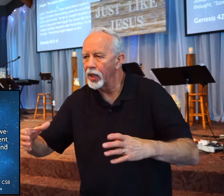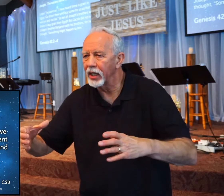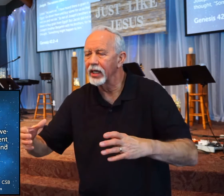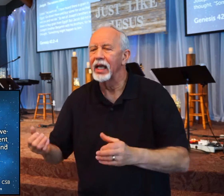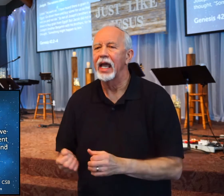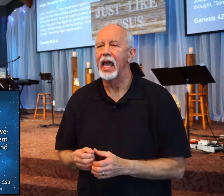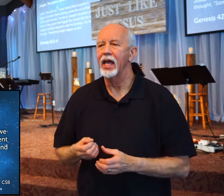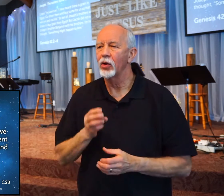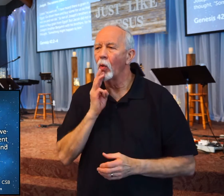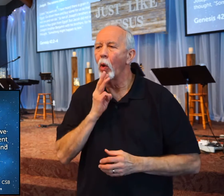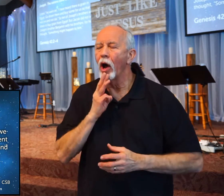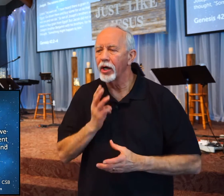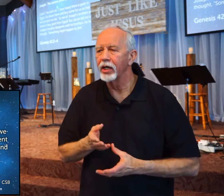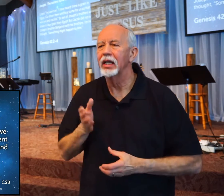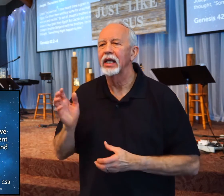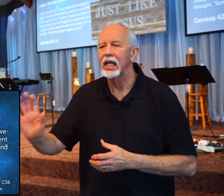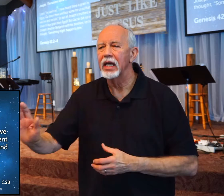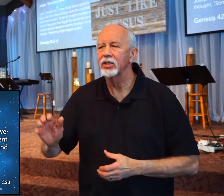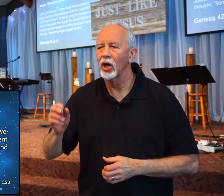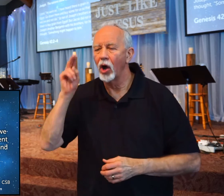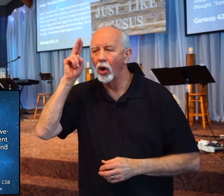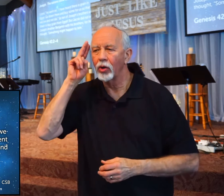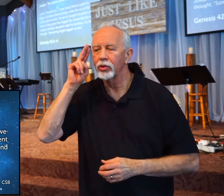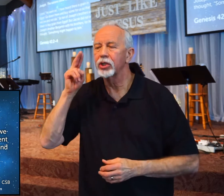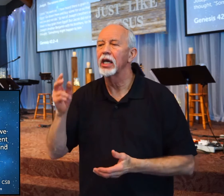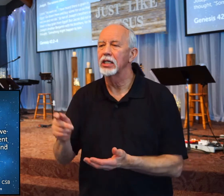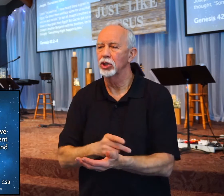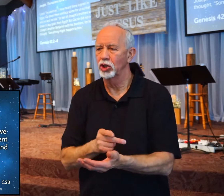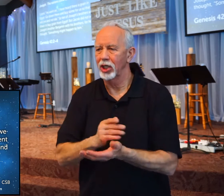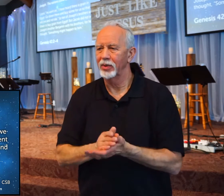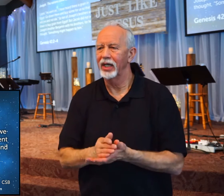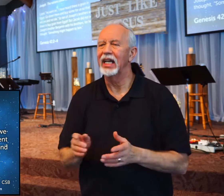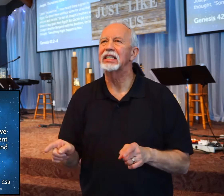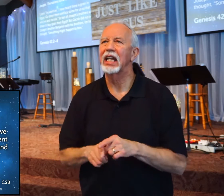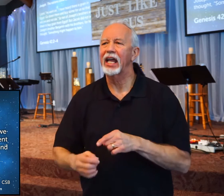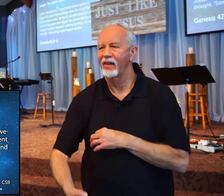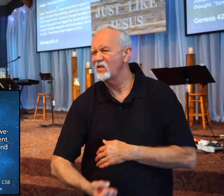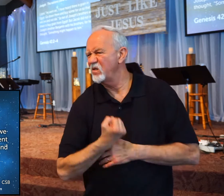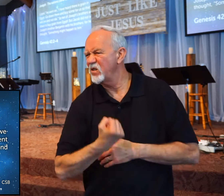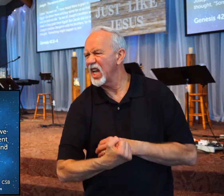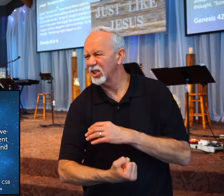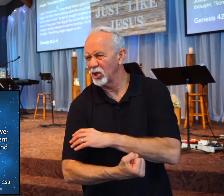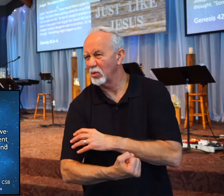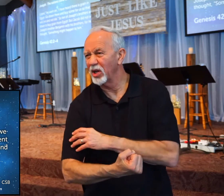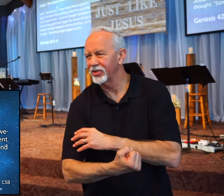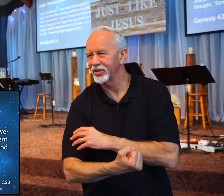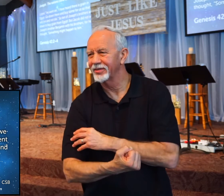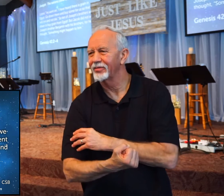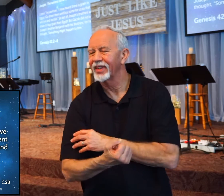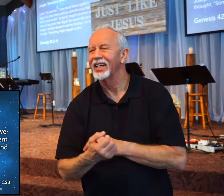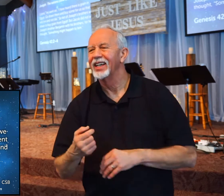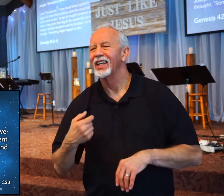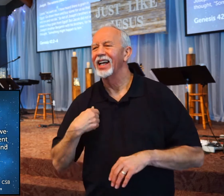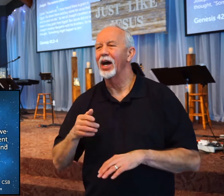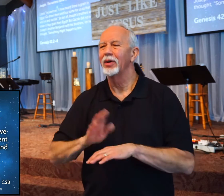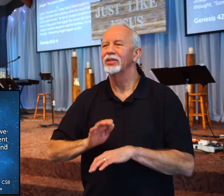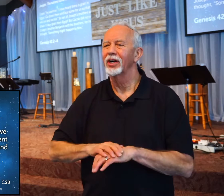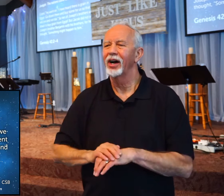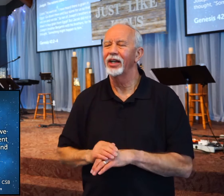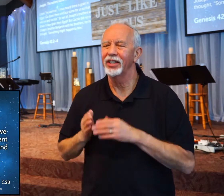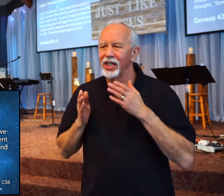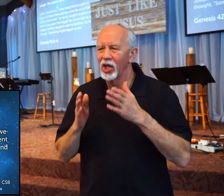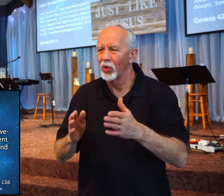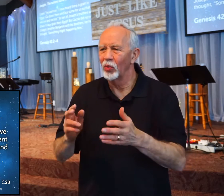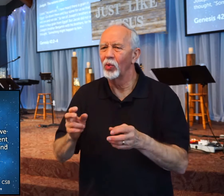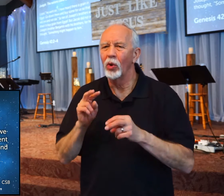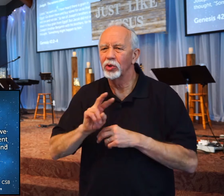uncle Laban's sheep. It's kind of like flexing your muscles. I was on that road trip with Rebecca doing gymnastics in